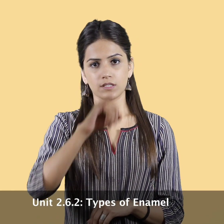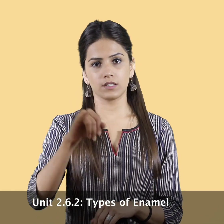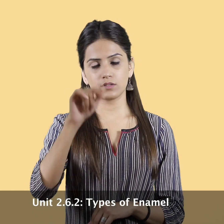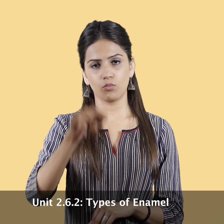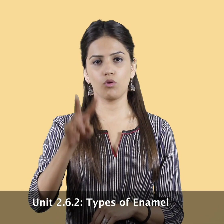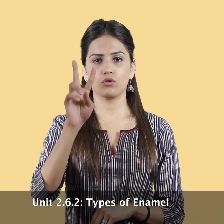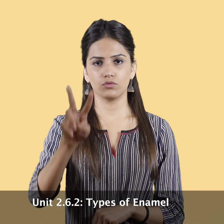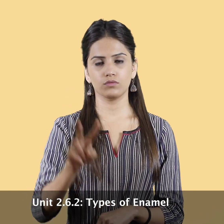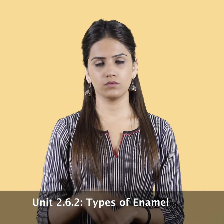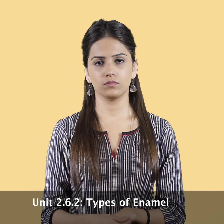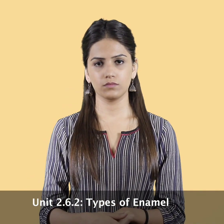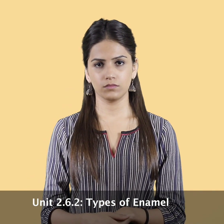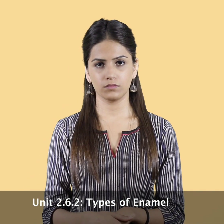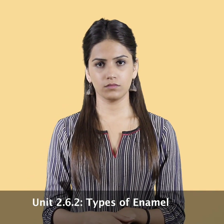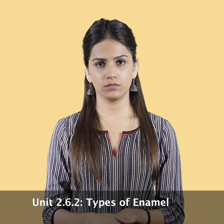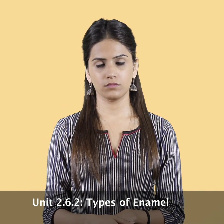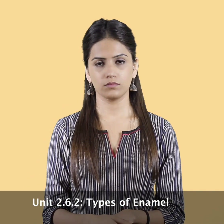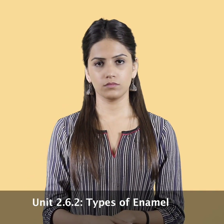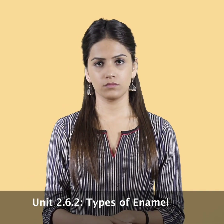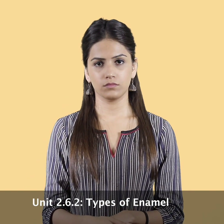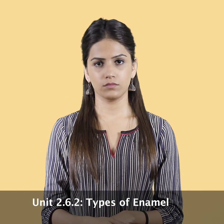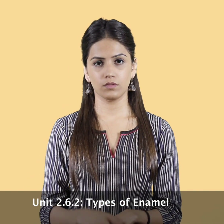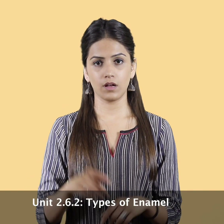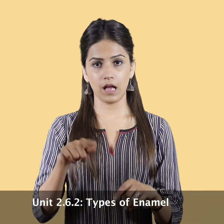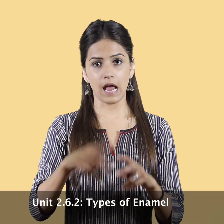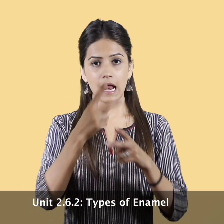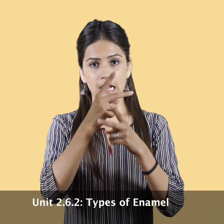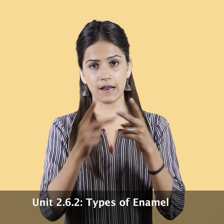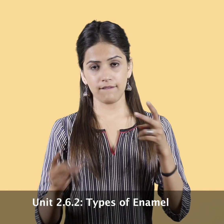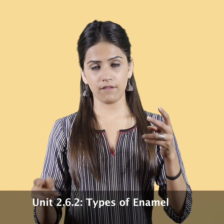Unit 2.6.2. Types of enamel.